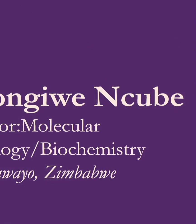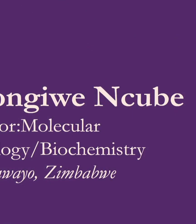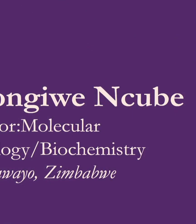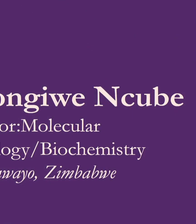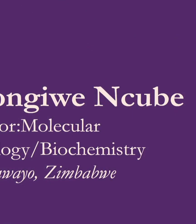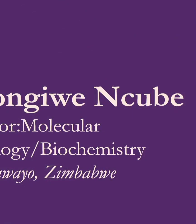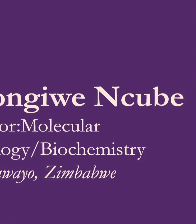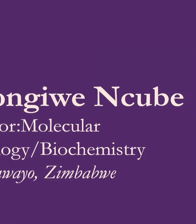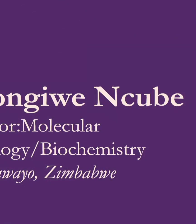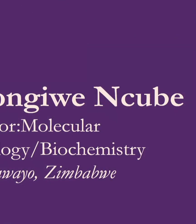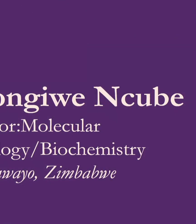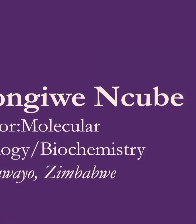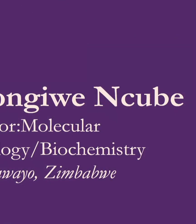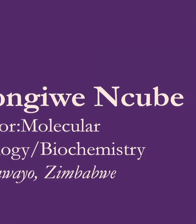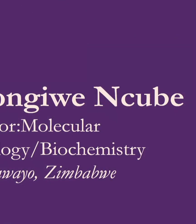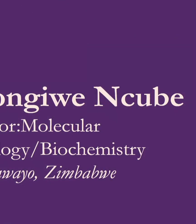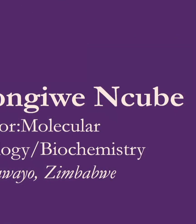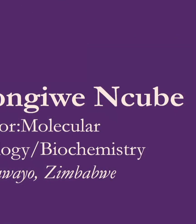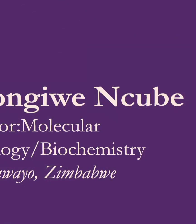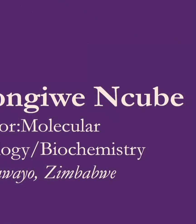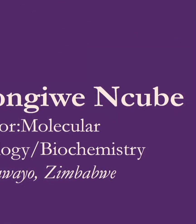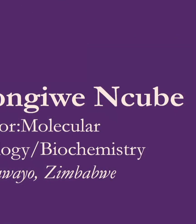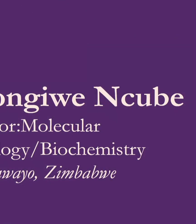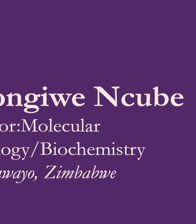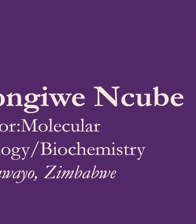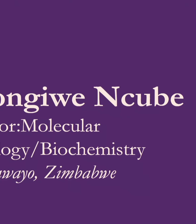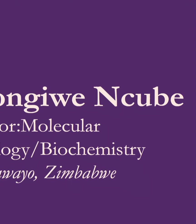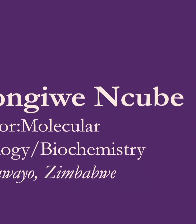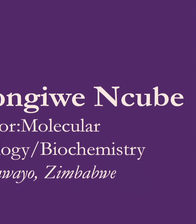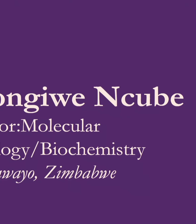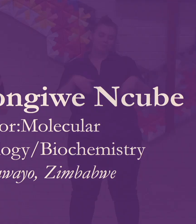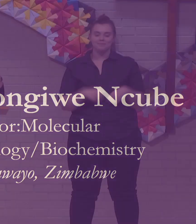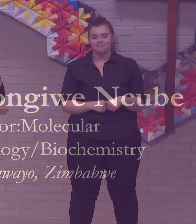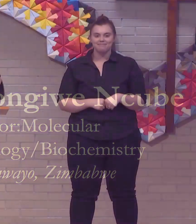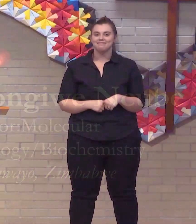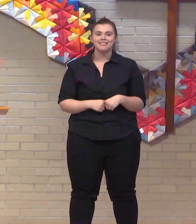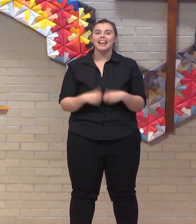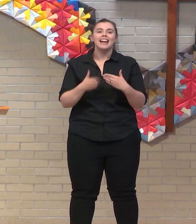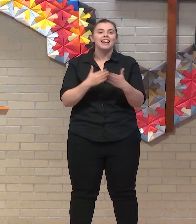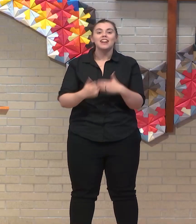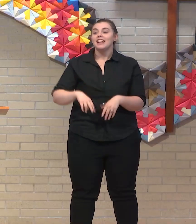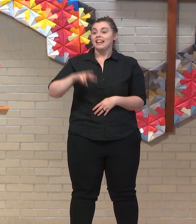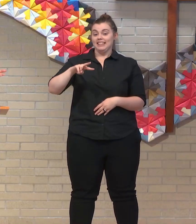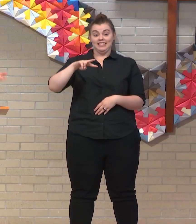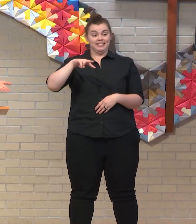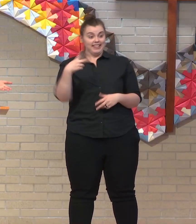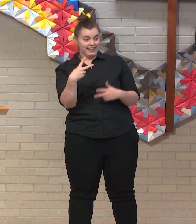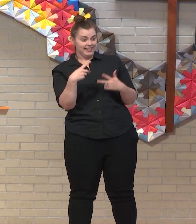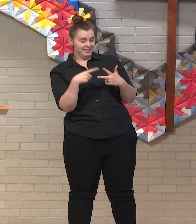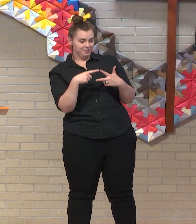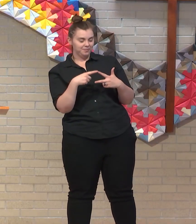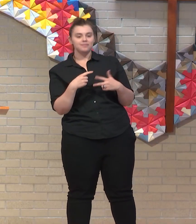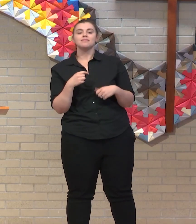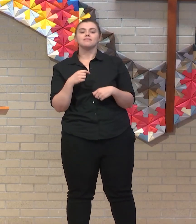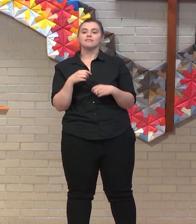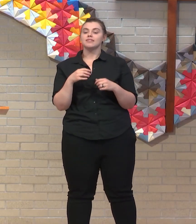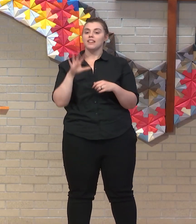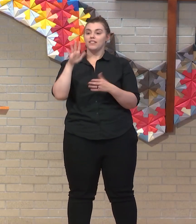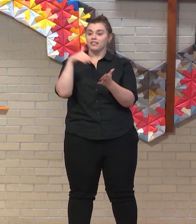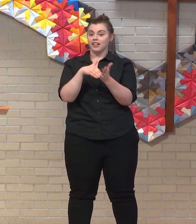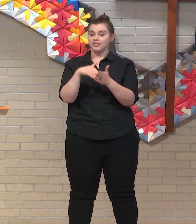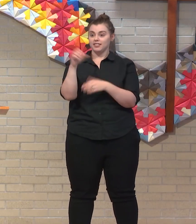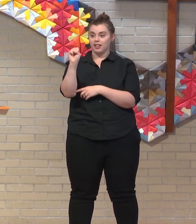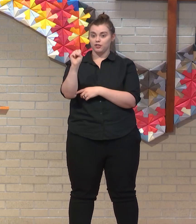See, I knew you wouldn't be able to hold your applause. Okay, that's okay, just go with it. All right, the second runner-up, also receiving a